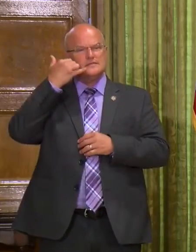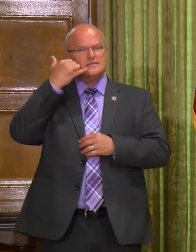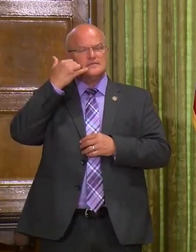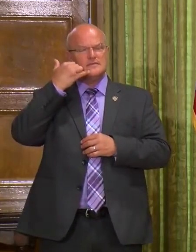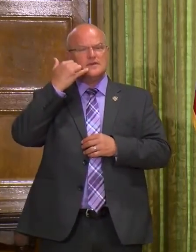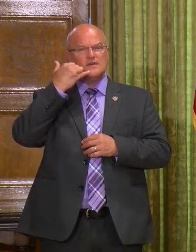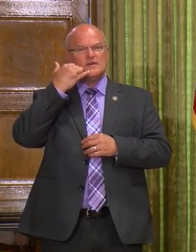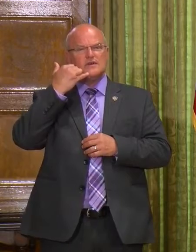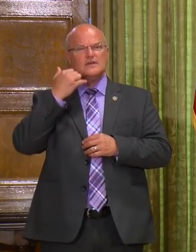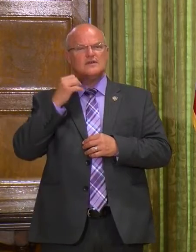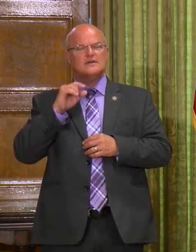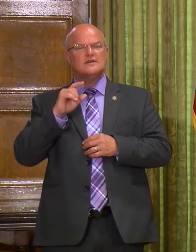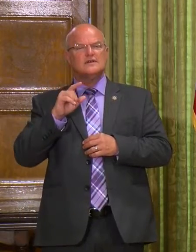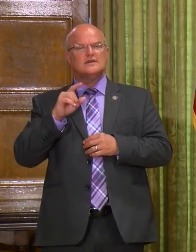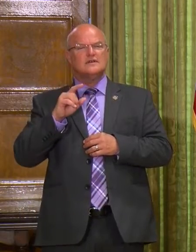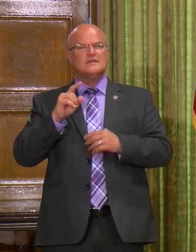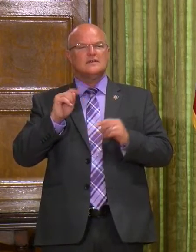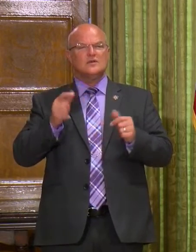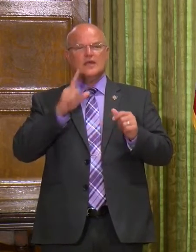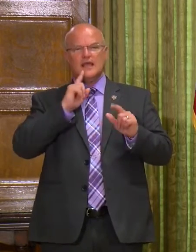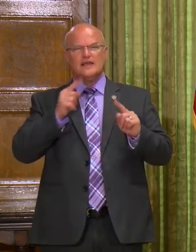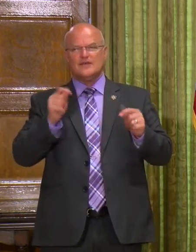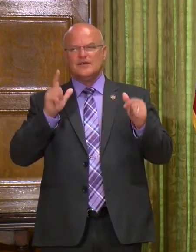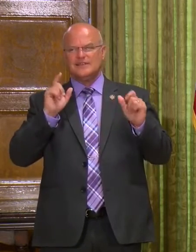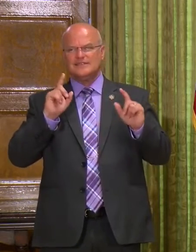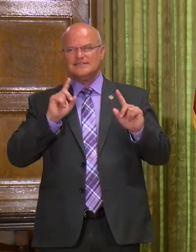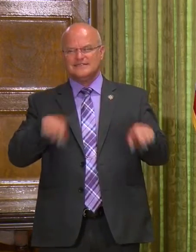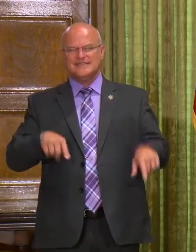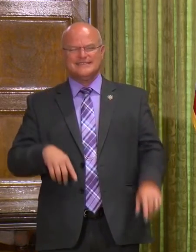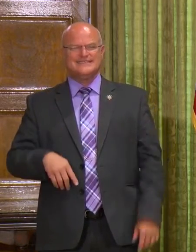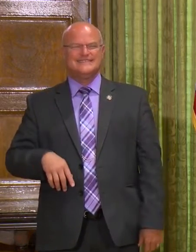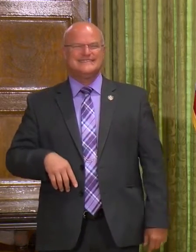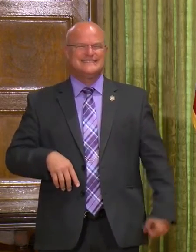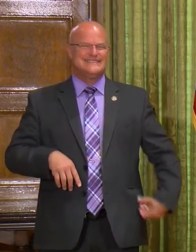going to do quick questions and quick answers.